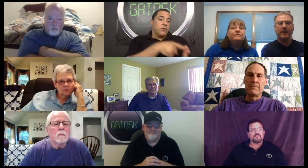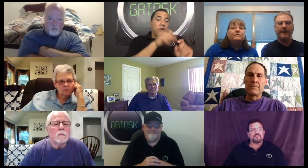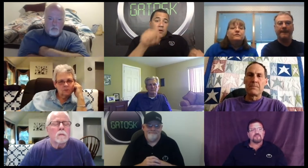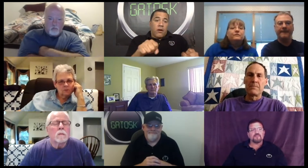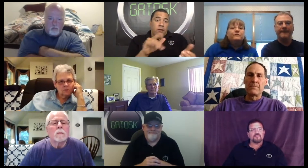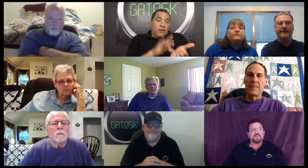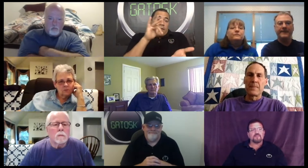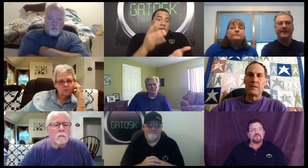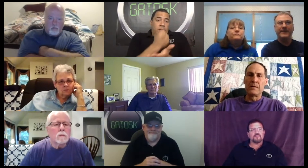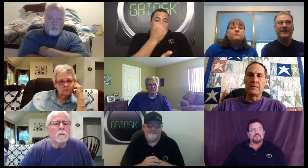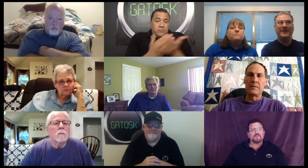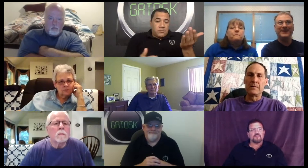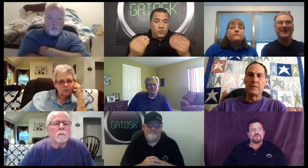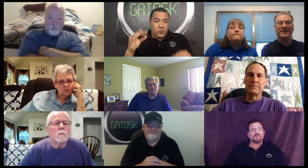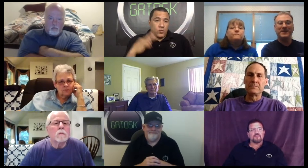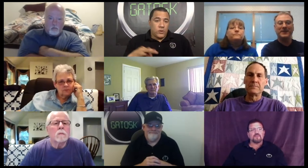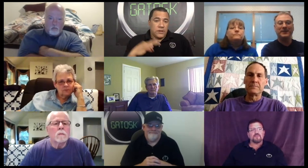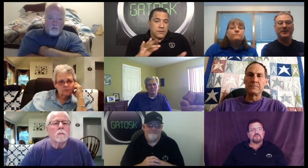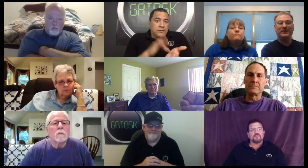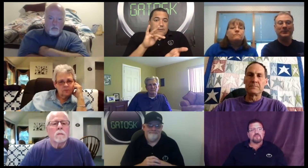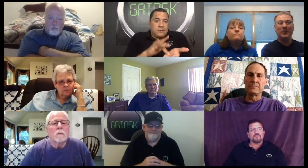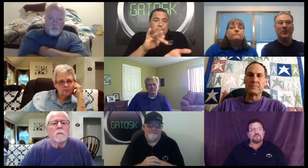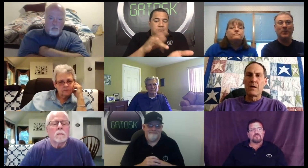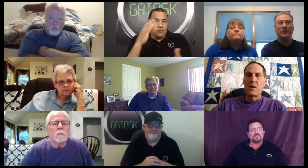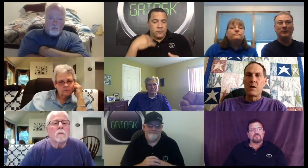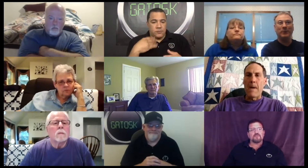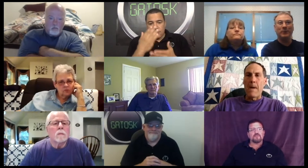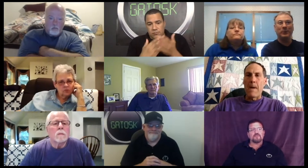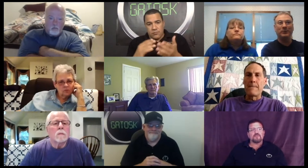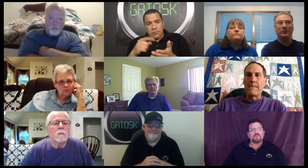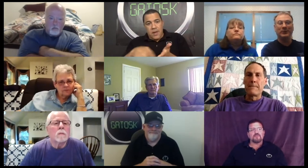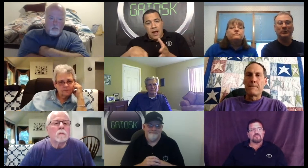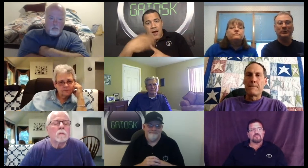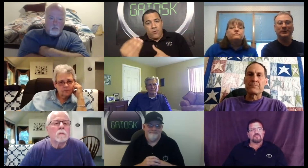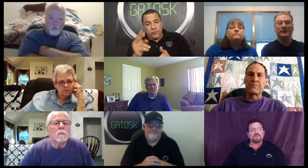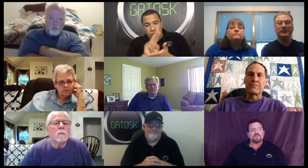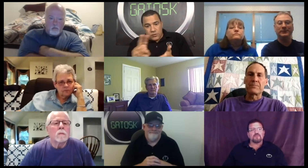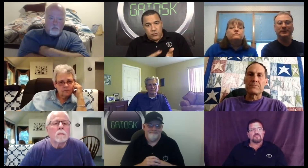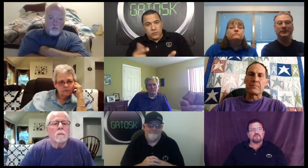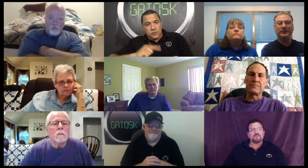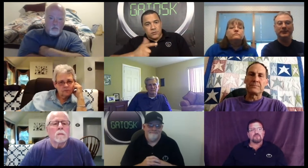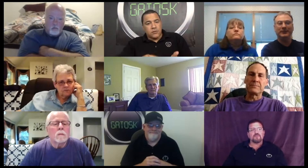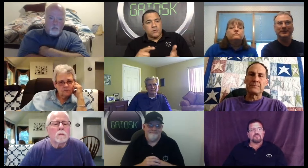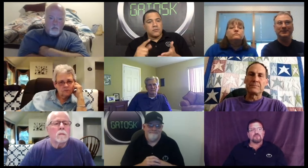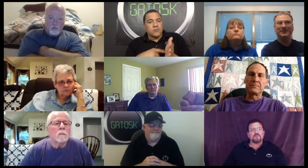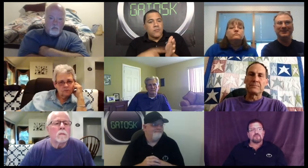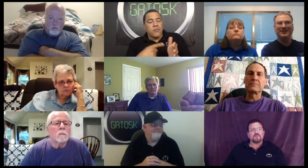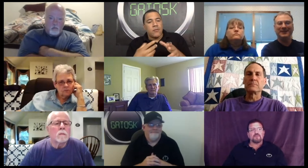forever. They can take advantage of some of the store credits once in a while because the payouts every other